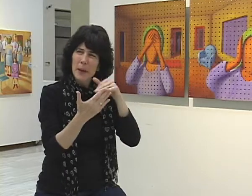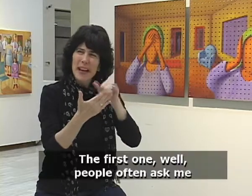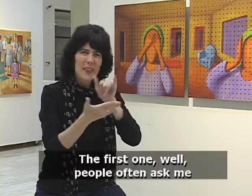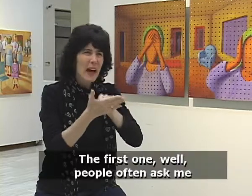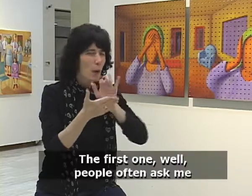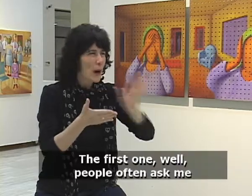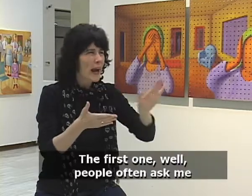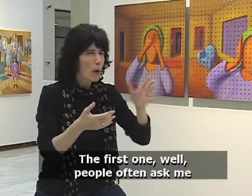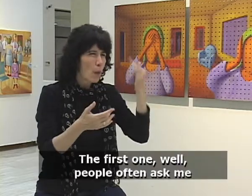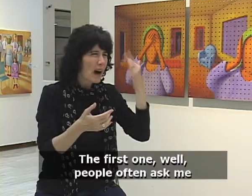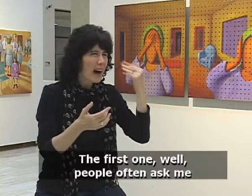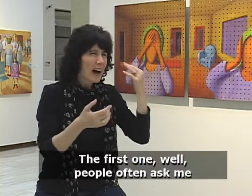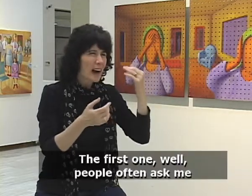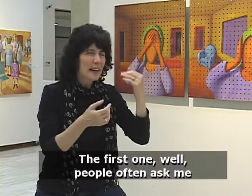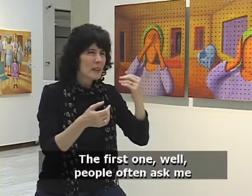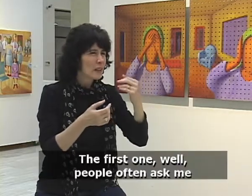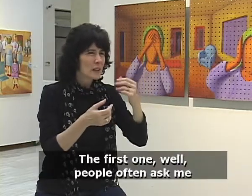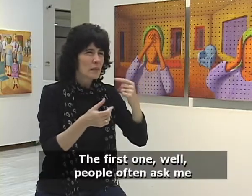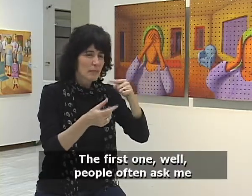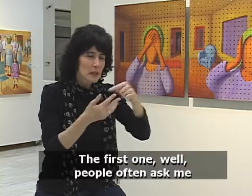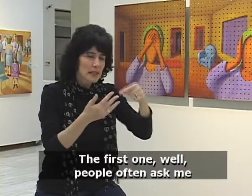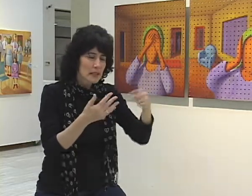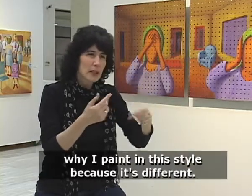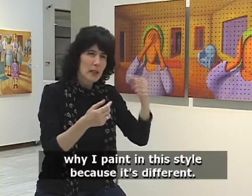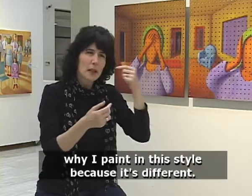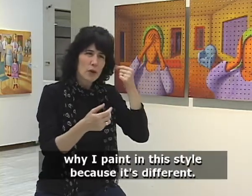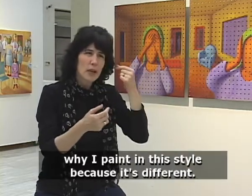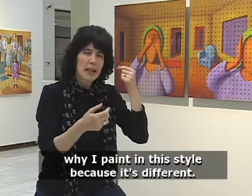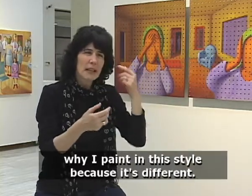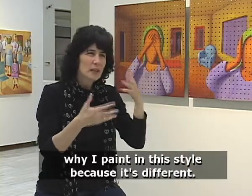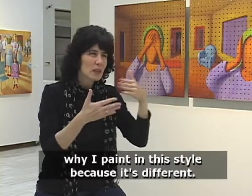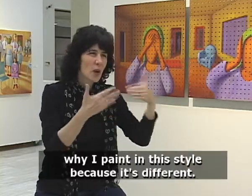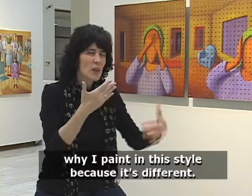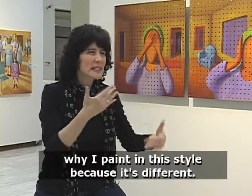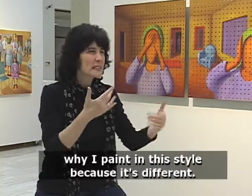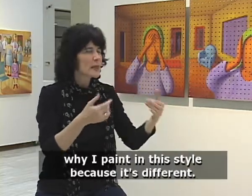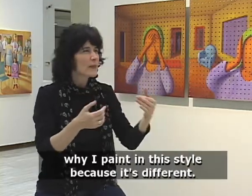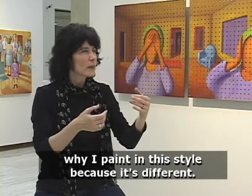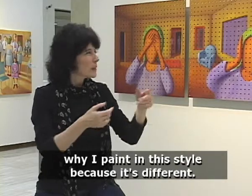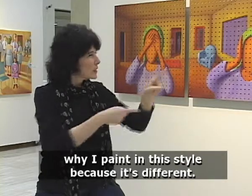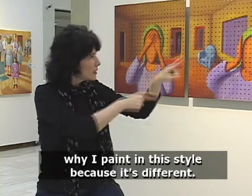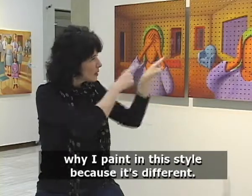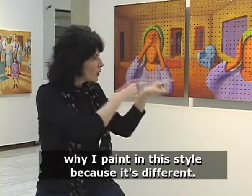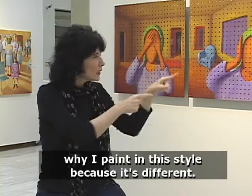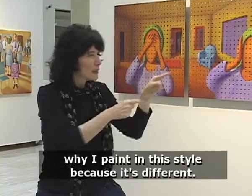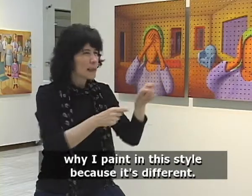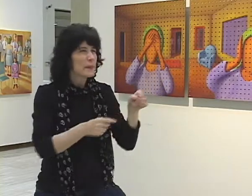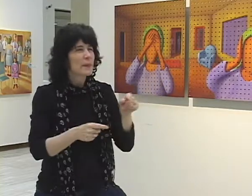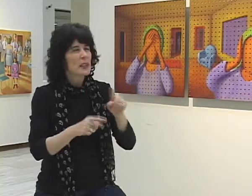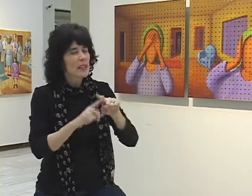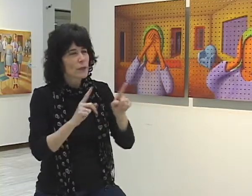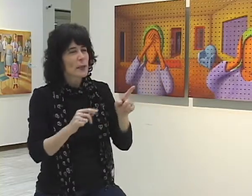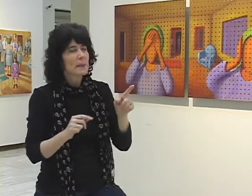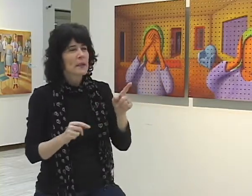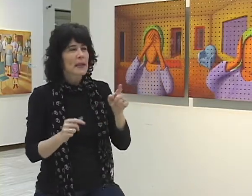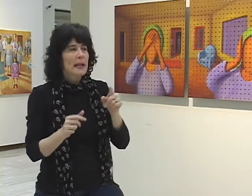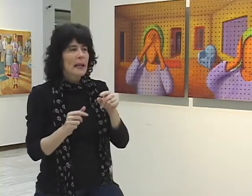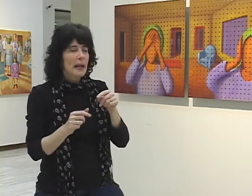The first one, well, people often ask me why I paint in this style because it's different.